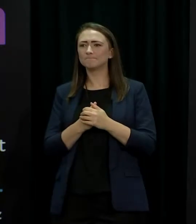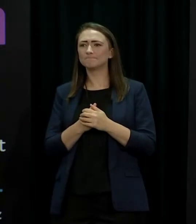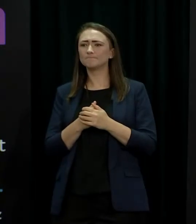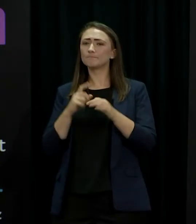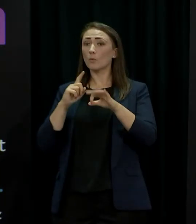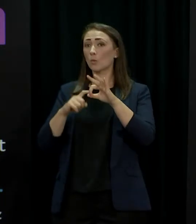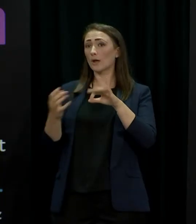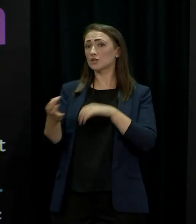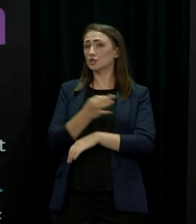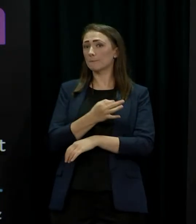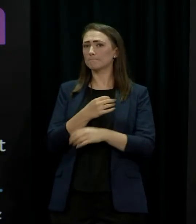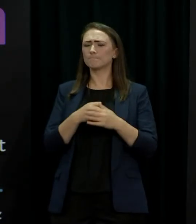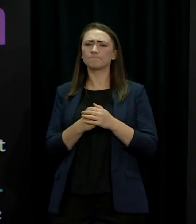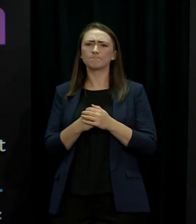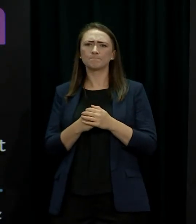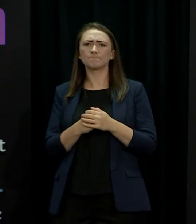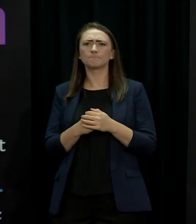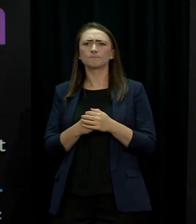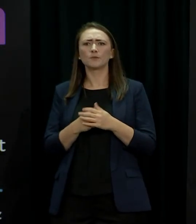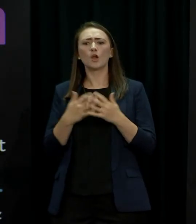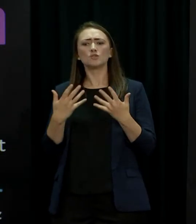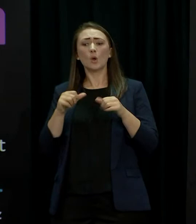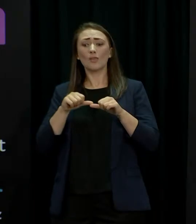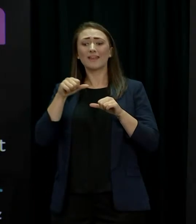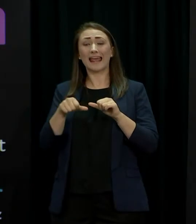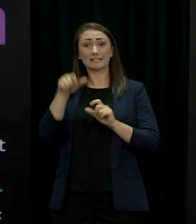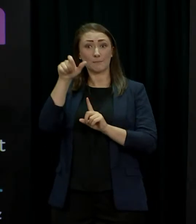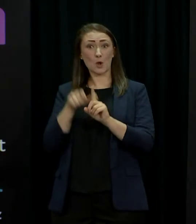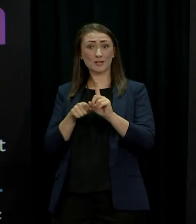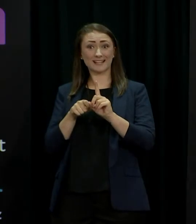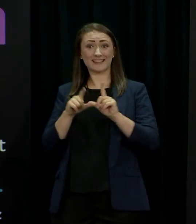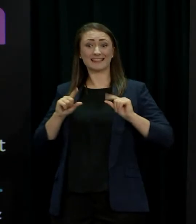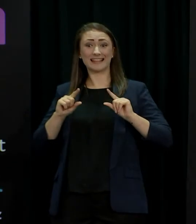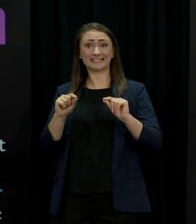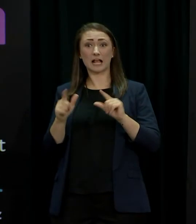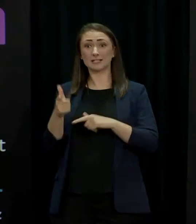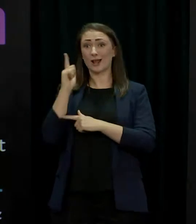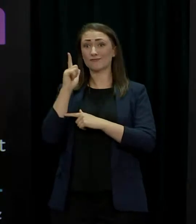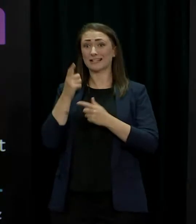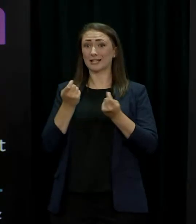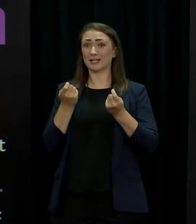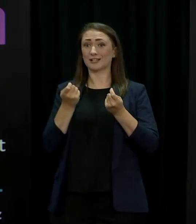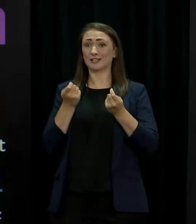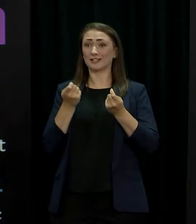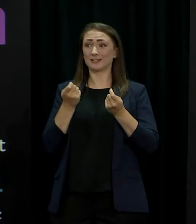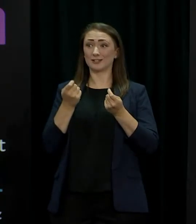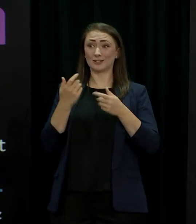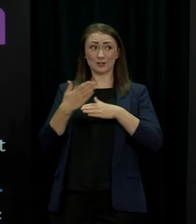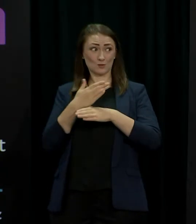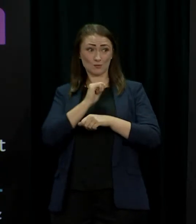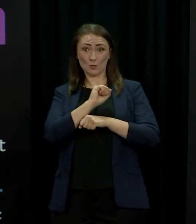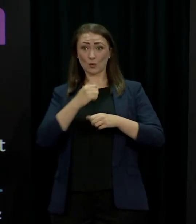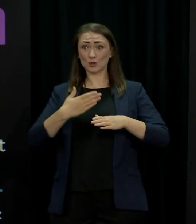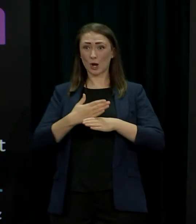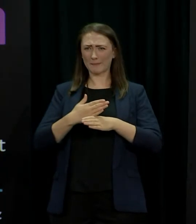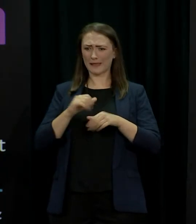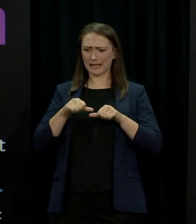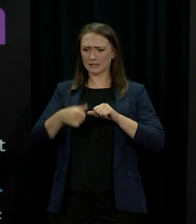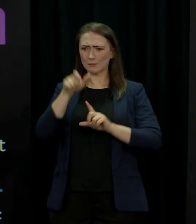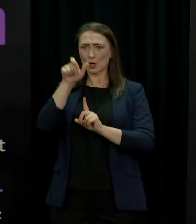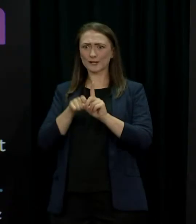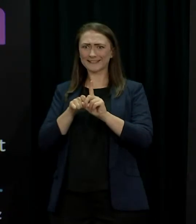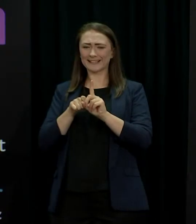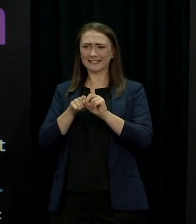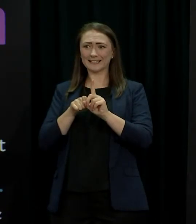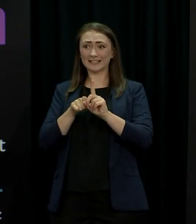tricky navigation for them to take over the role, considering the major health reforms come into effect from July